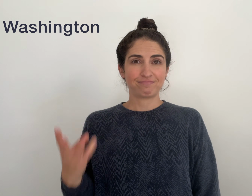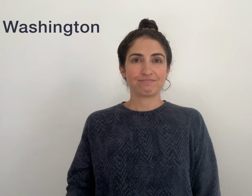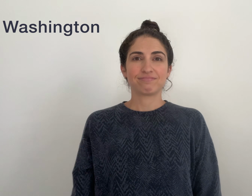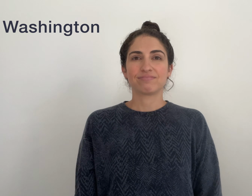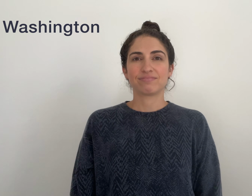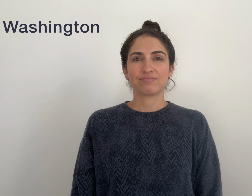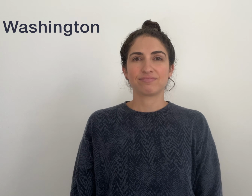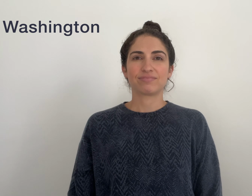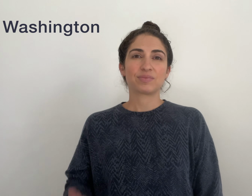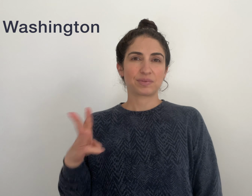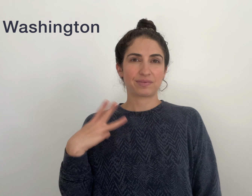Washington,